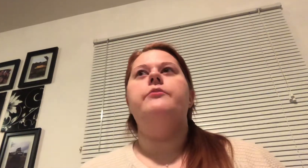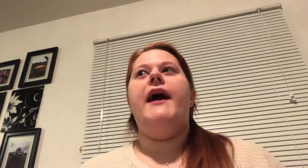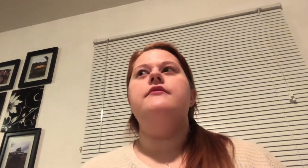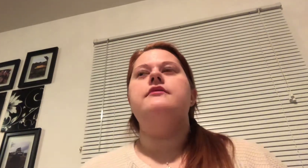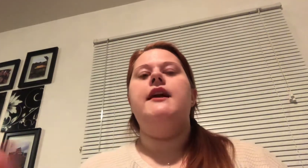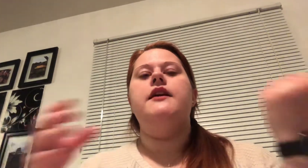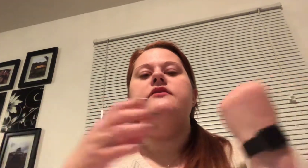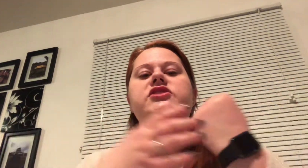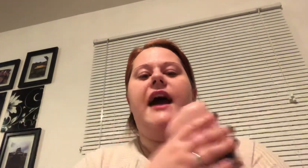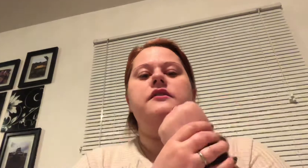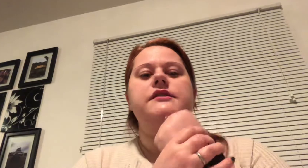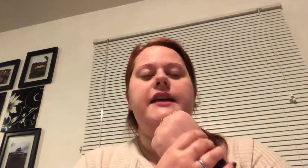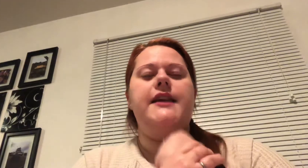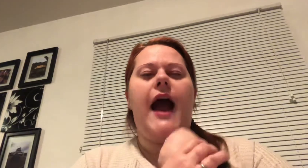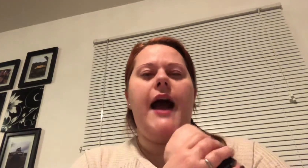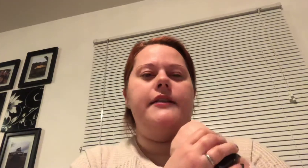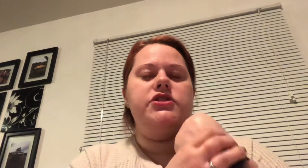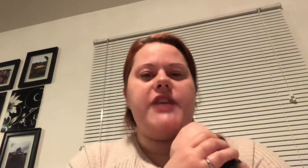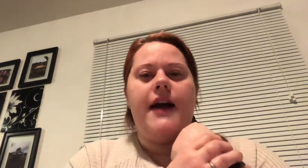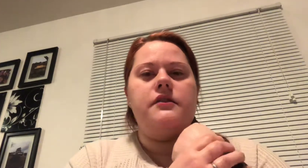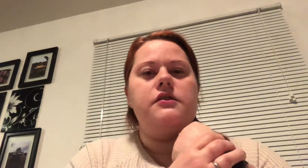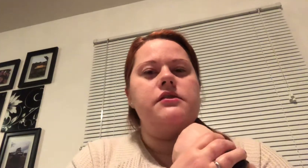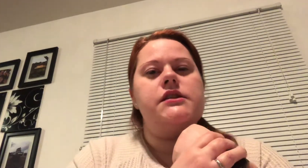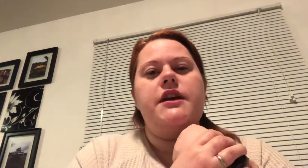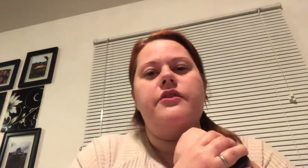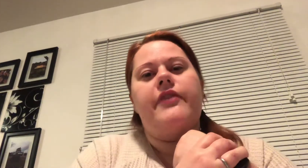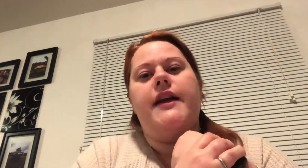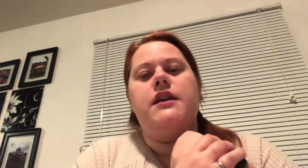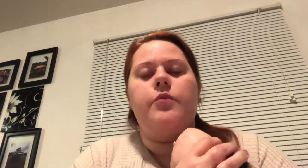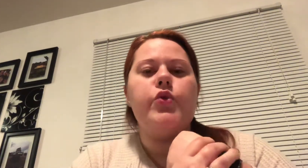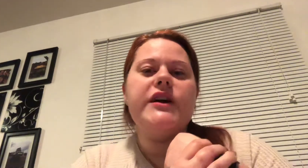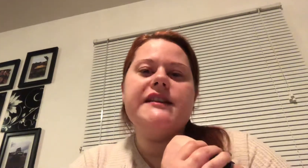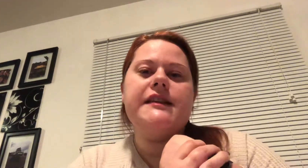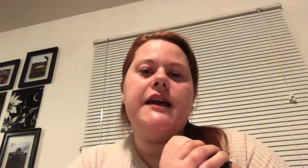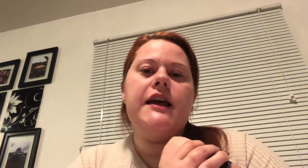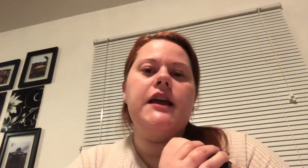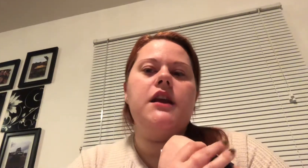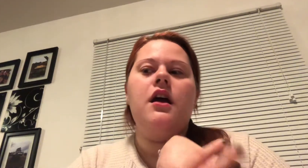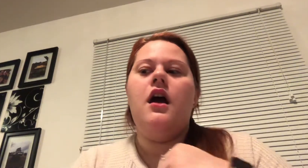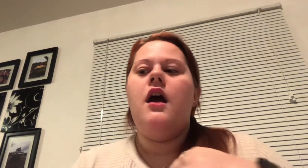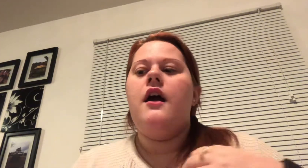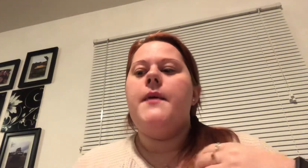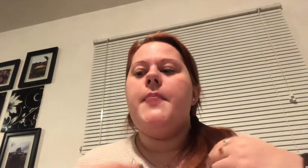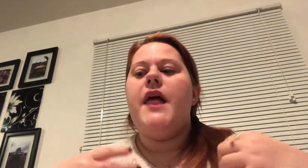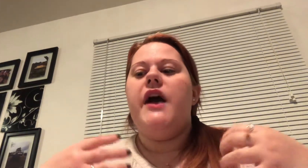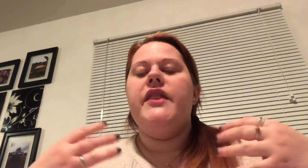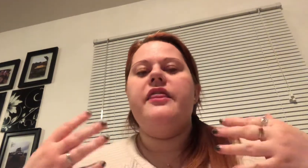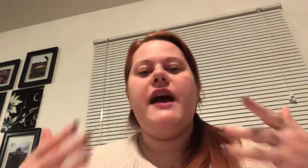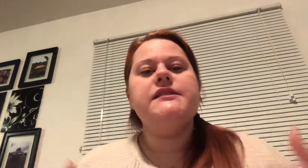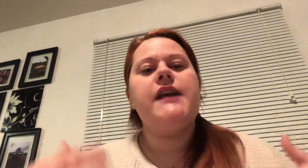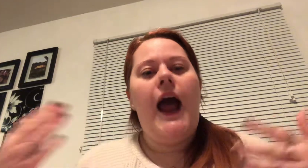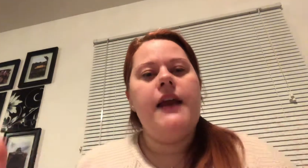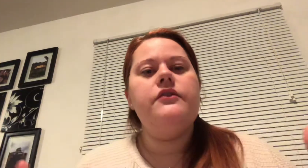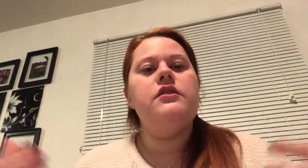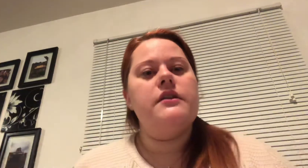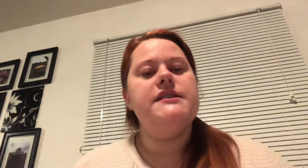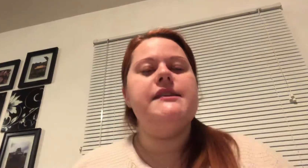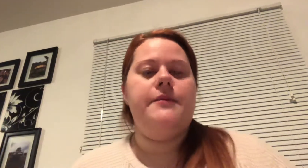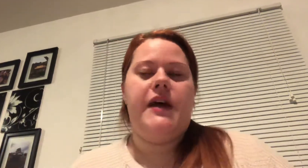might think of shackles like the iron shackles that you find in a prison. That's kind of along the same lines